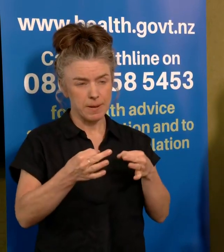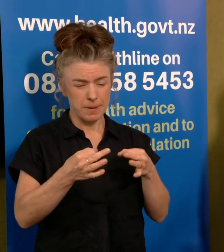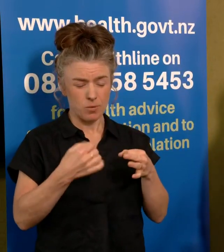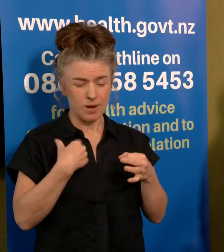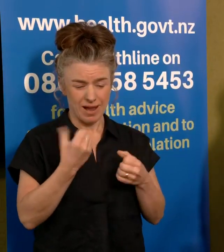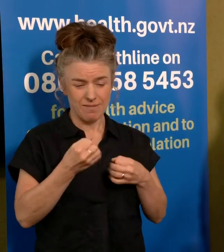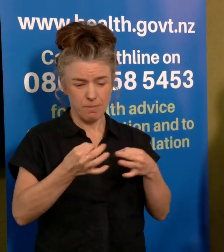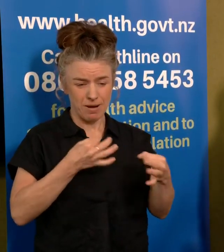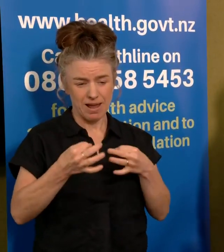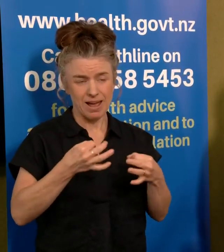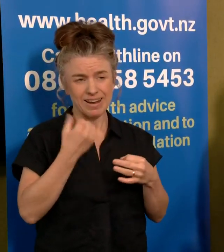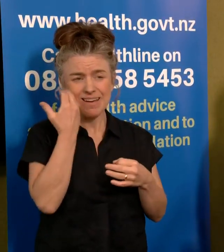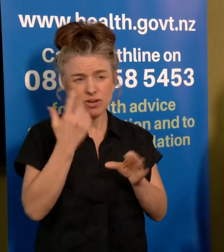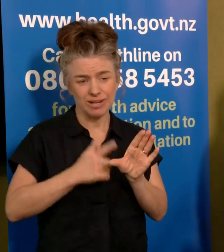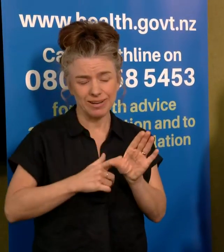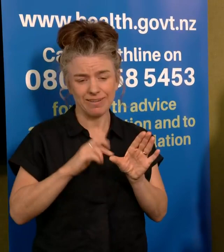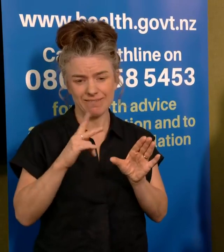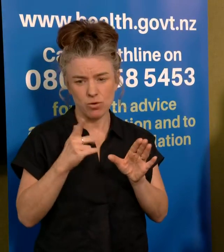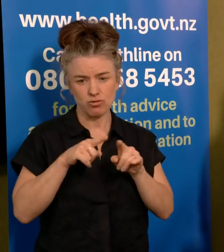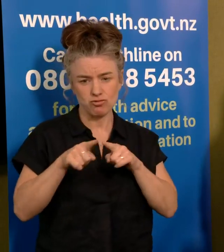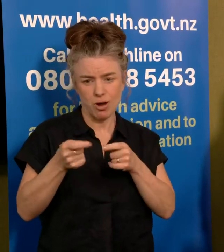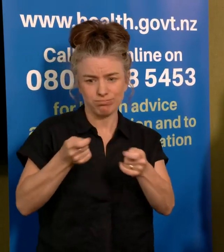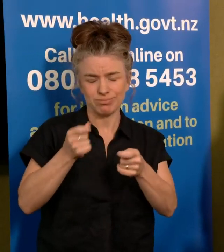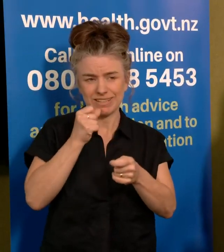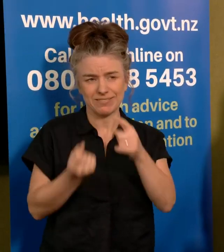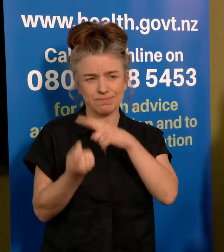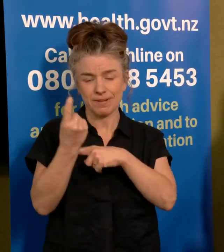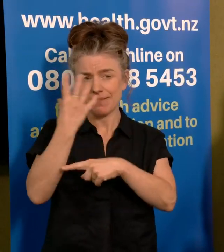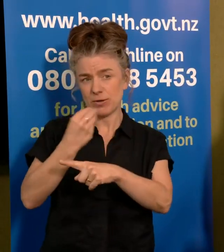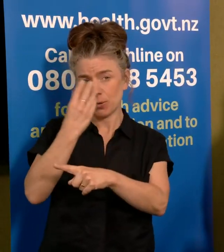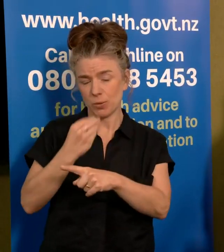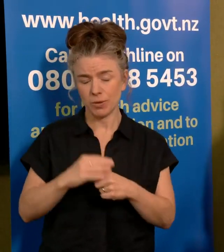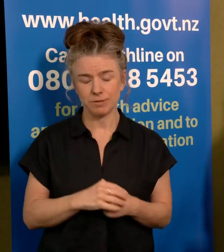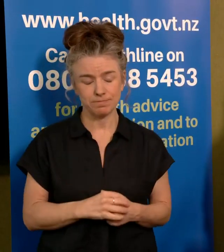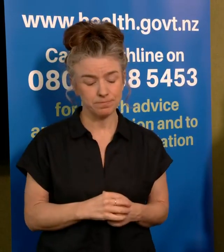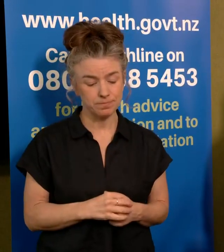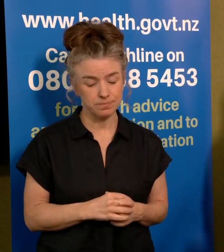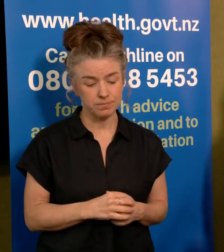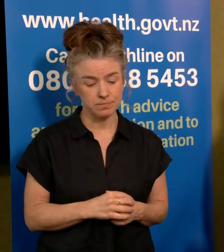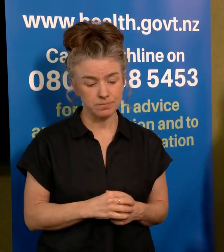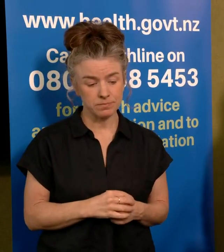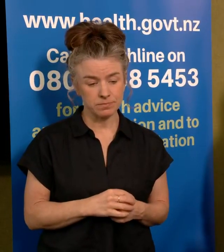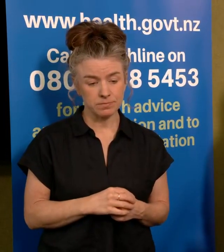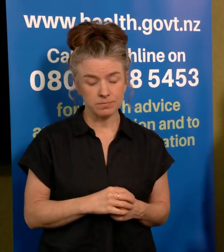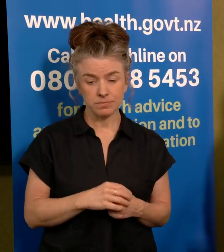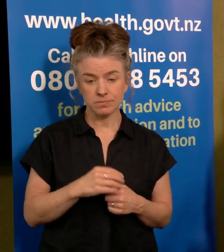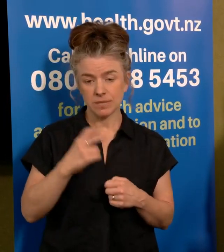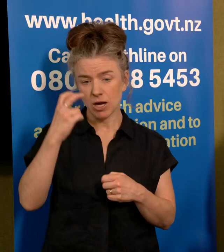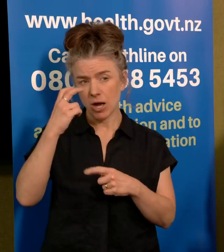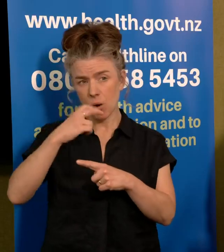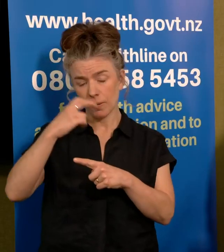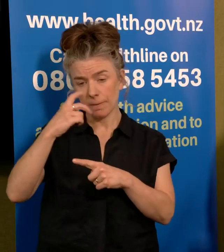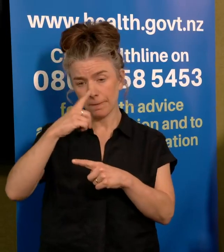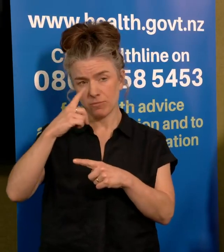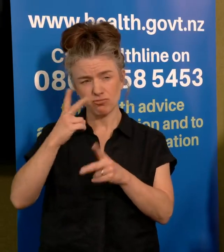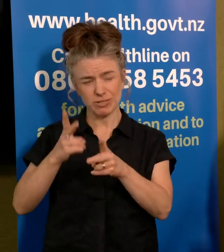year for managing influenza. And most of the measures that are used to manage influenza in aged and residential care